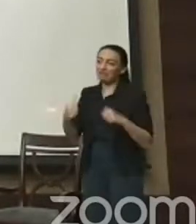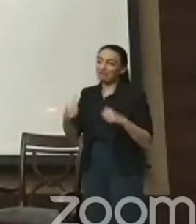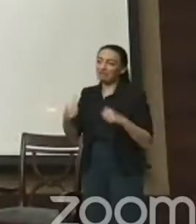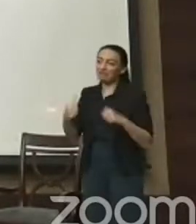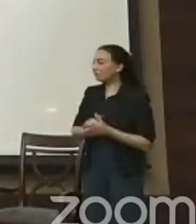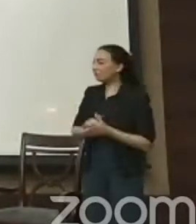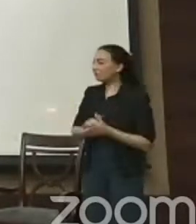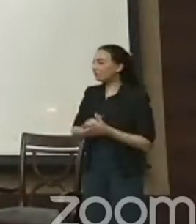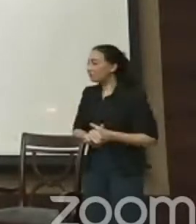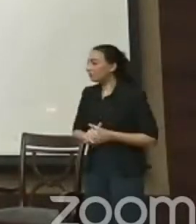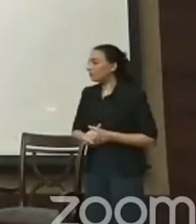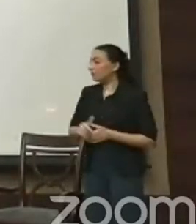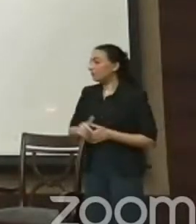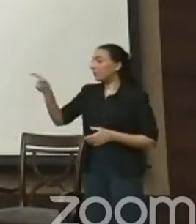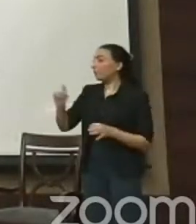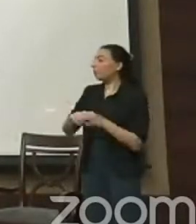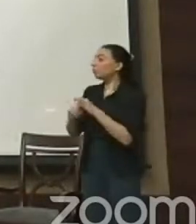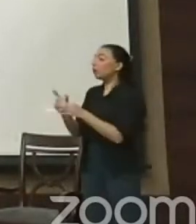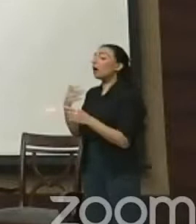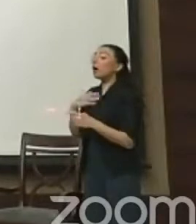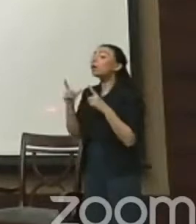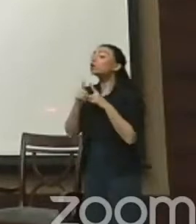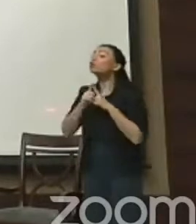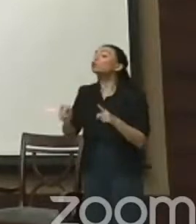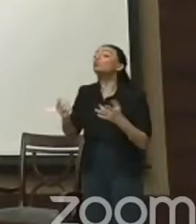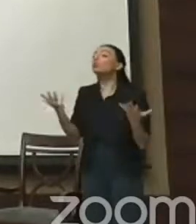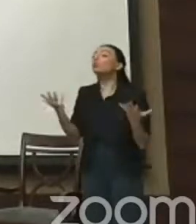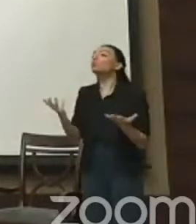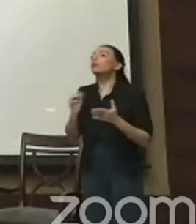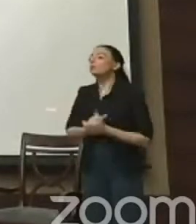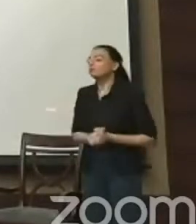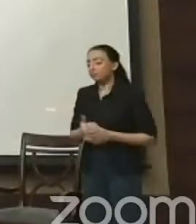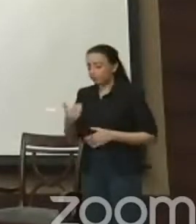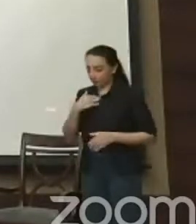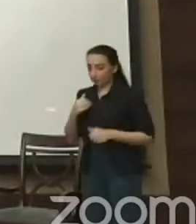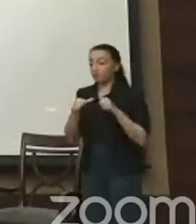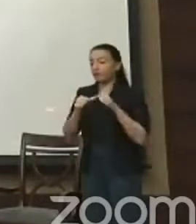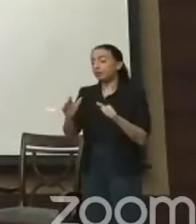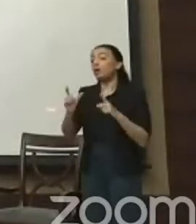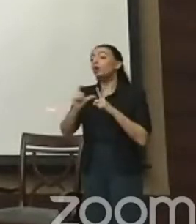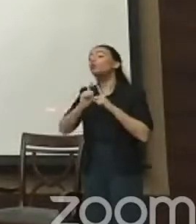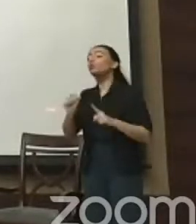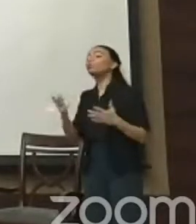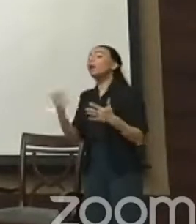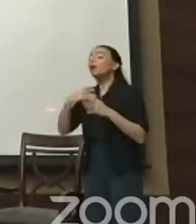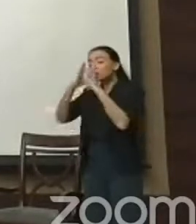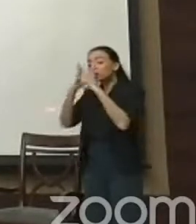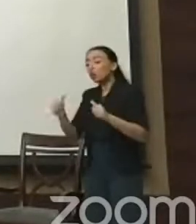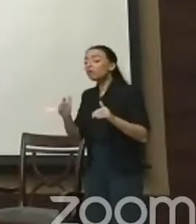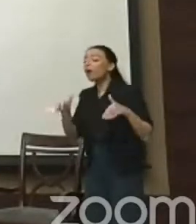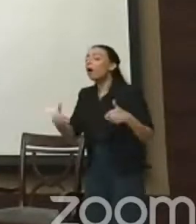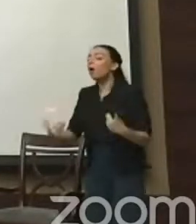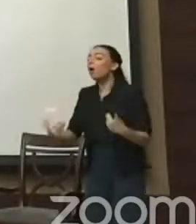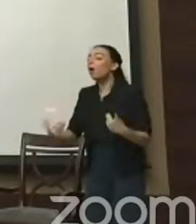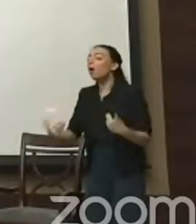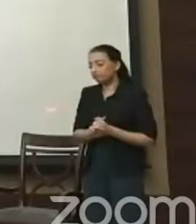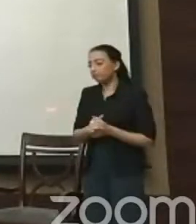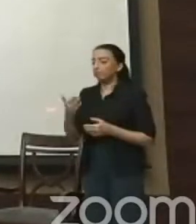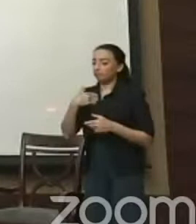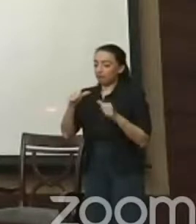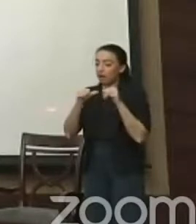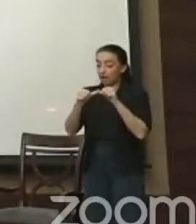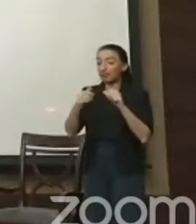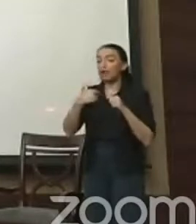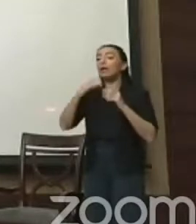what needs to be done? I think what needs to be done? What is the remedy? Remedy is that we first